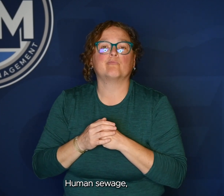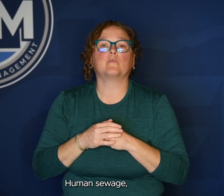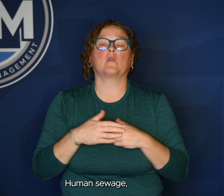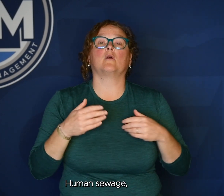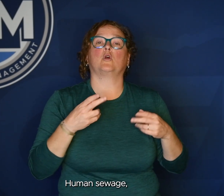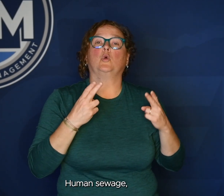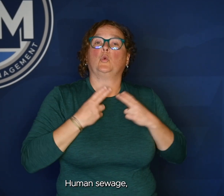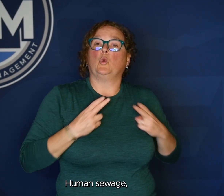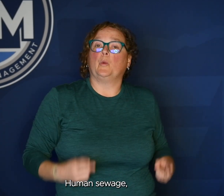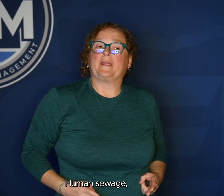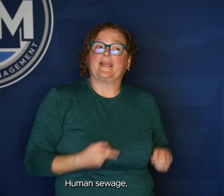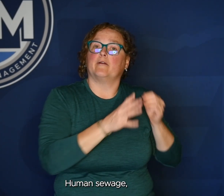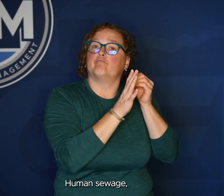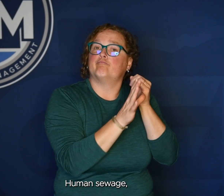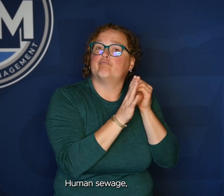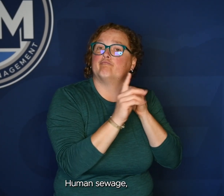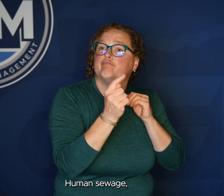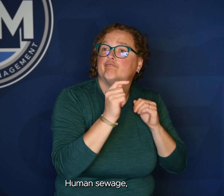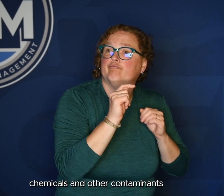human sewage,